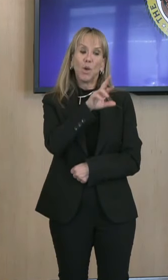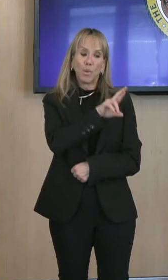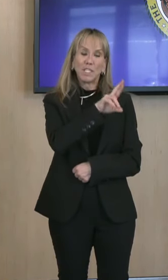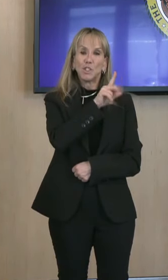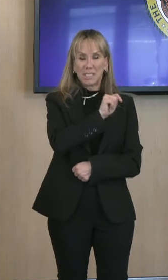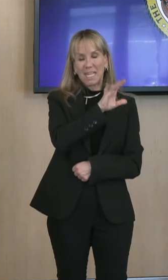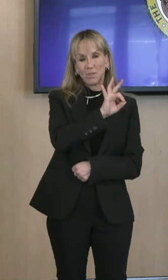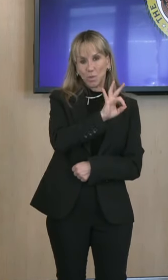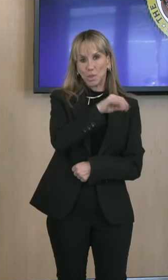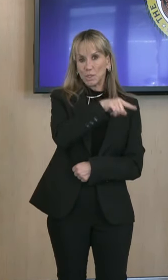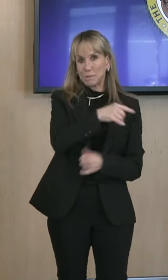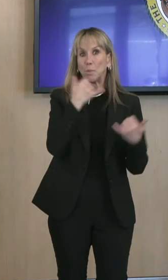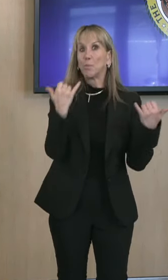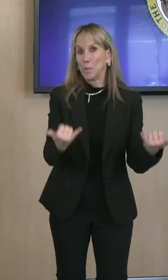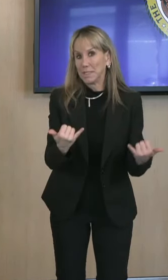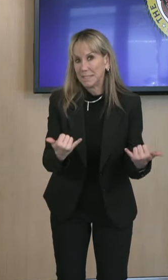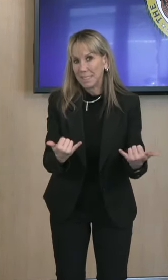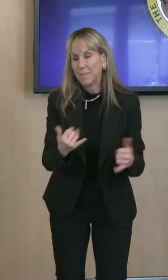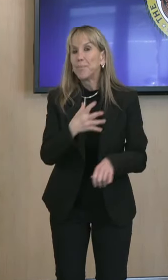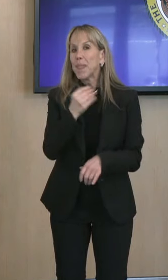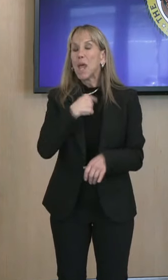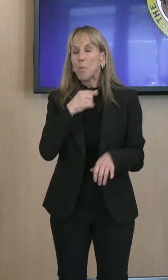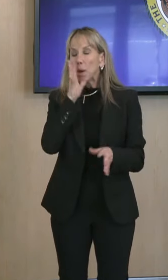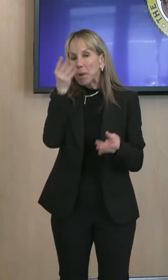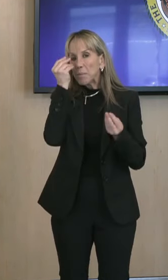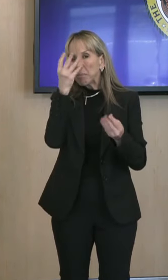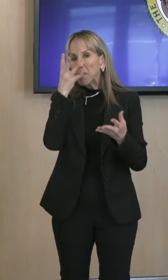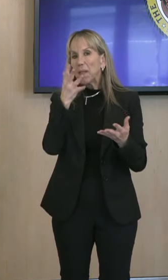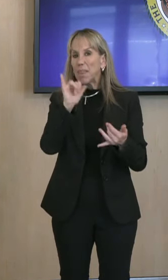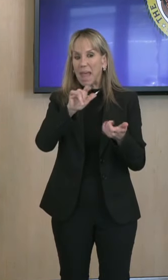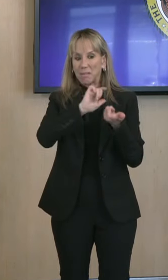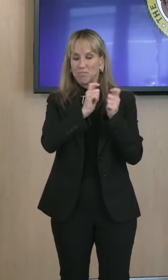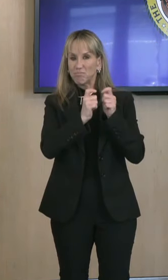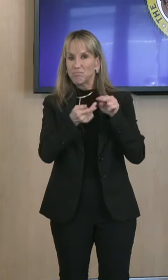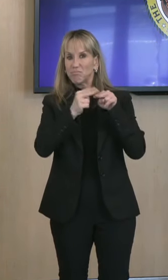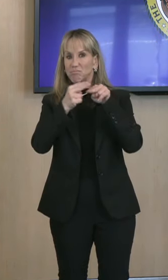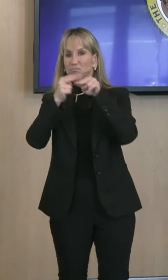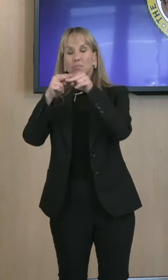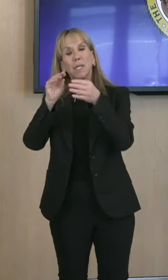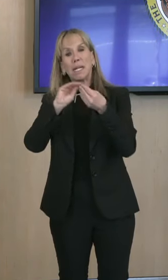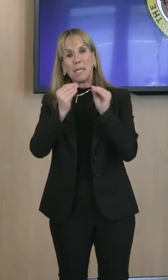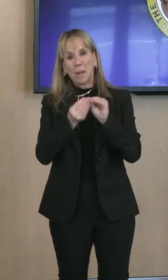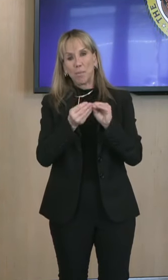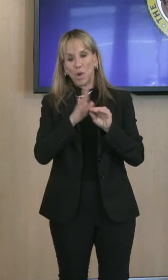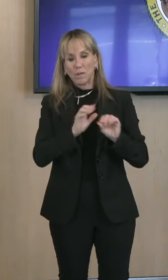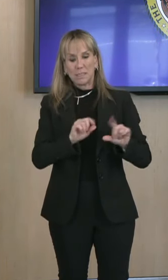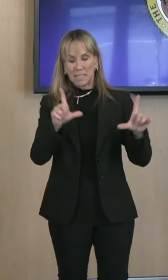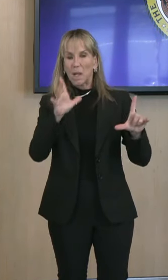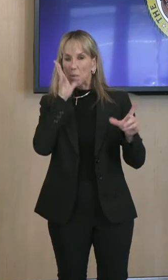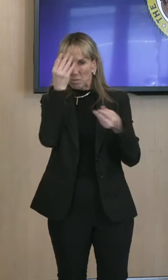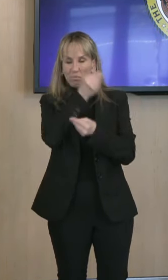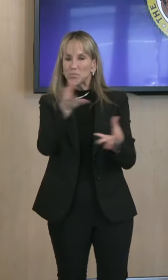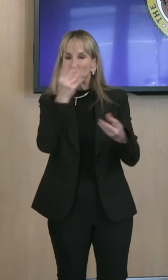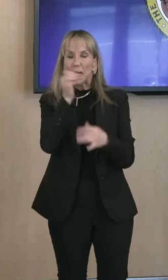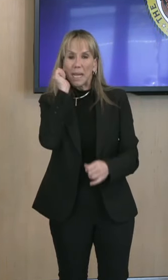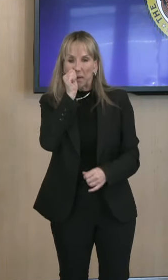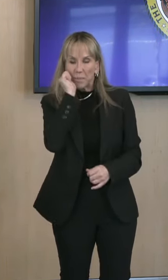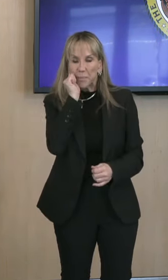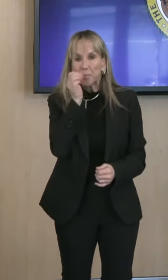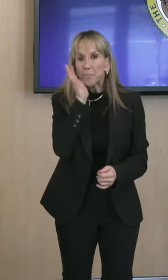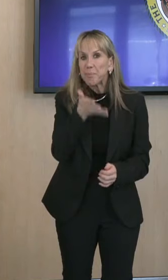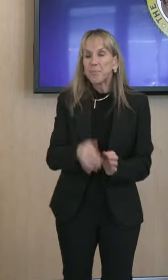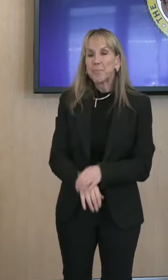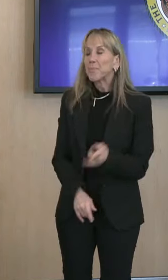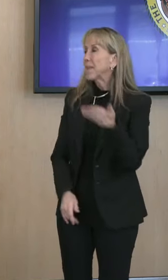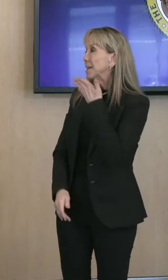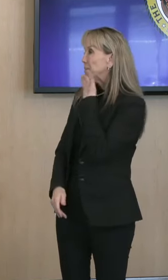Force on Homeless rooms are occupied presently. And we'll update that slide every day moving forward and make that information public every day. Thank